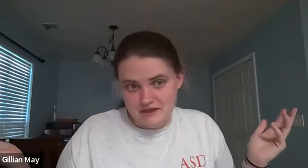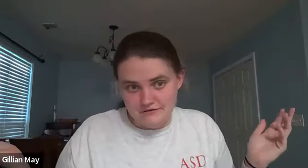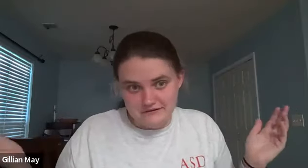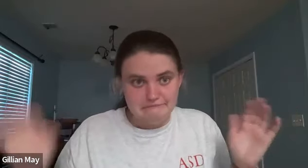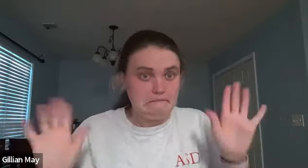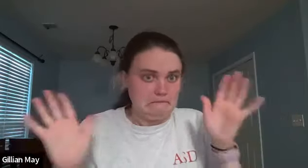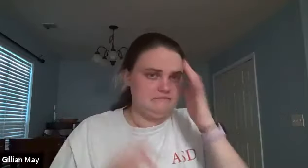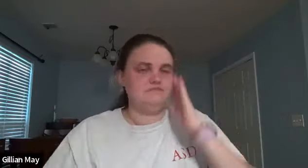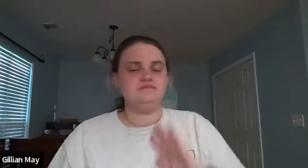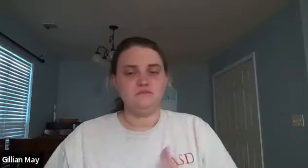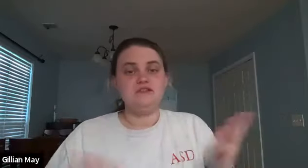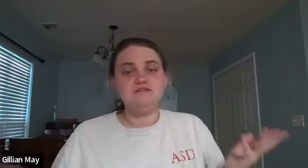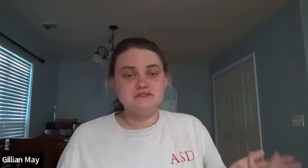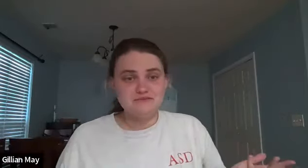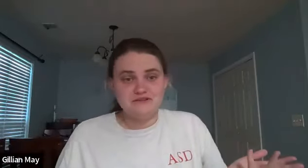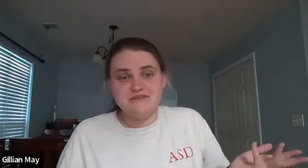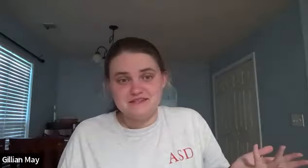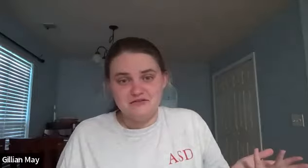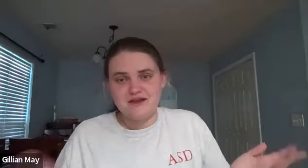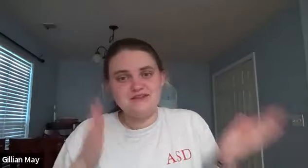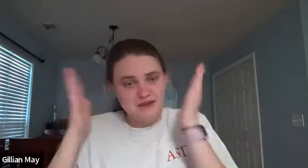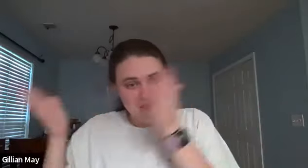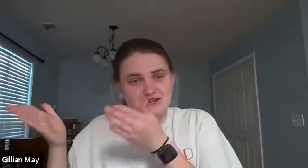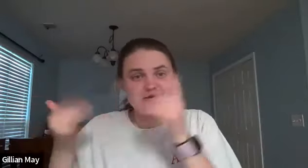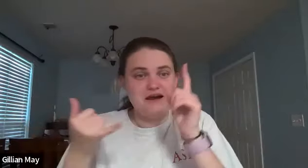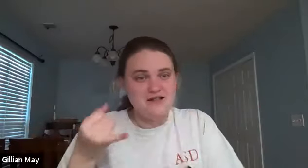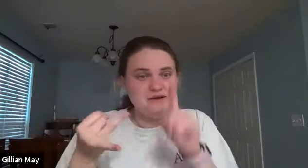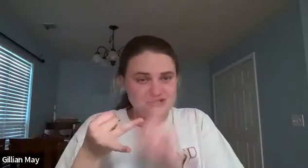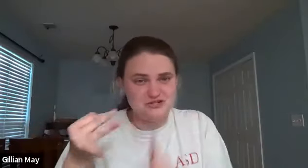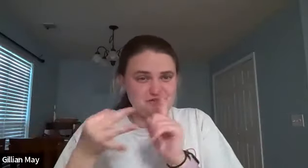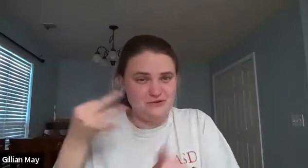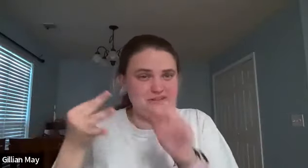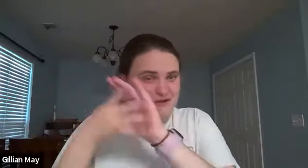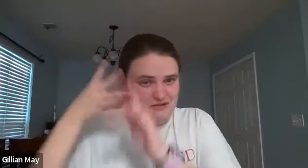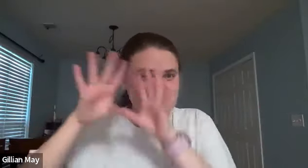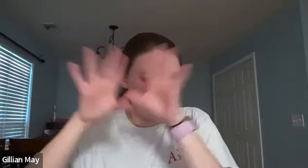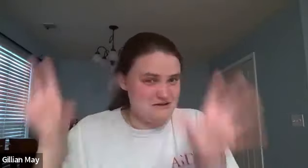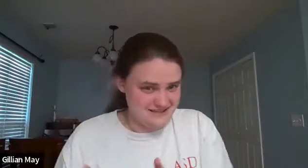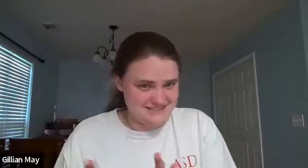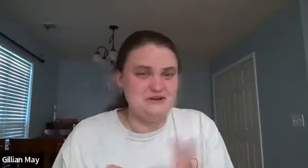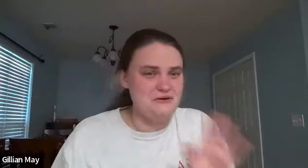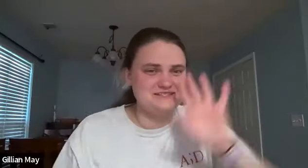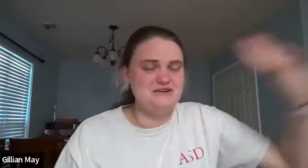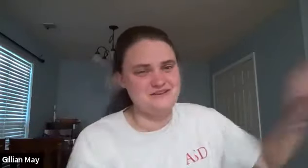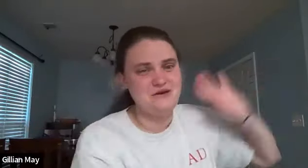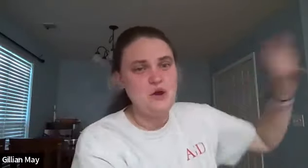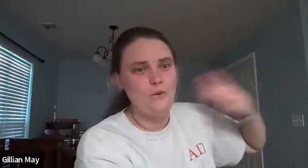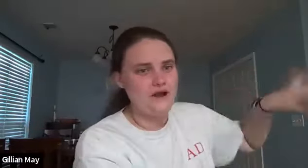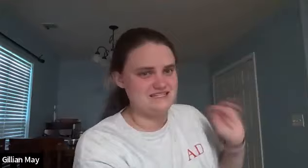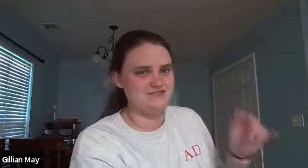often. We live in the South. I talk about Alabama, Georgia, Florida, all the ones around us. I don't always go to the West as